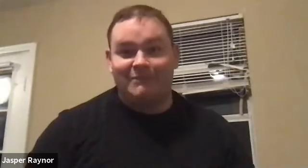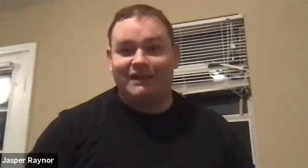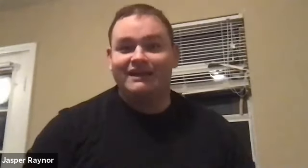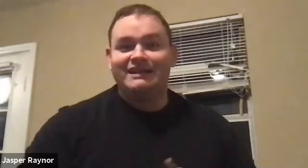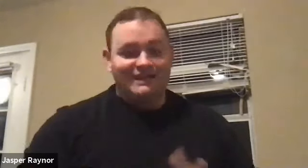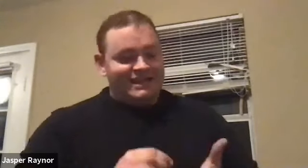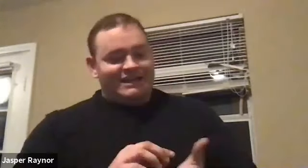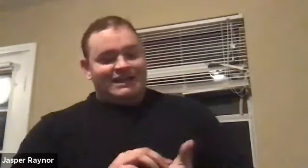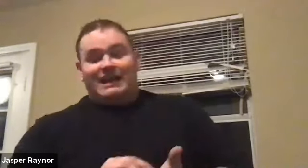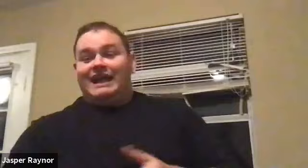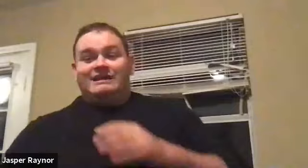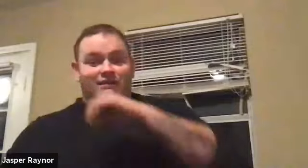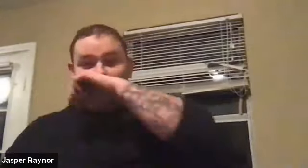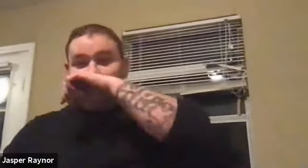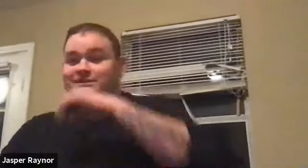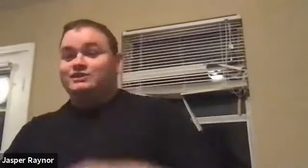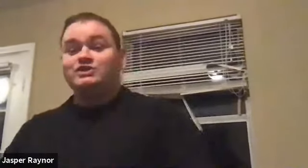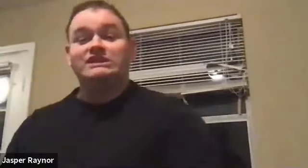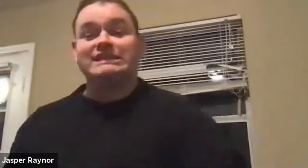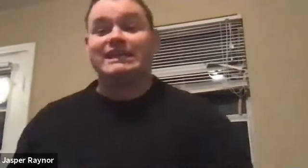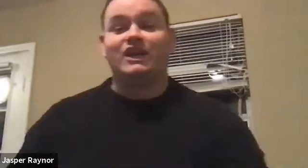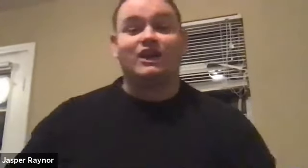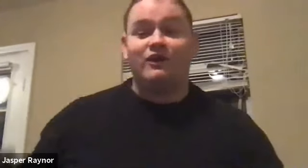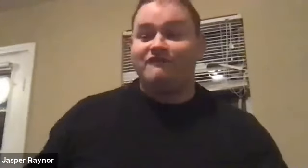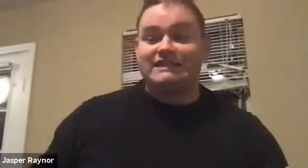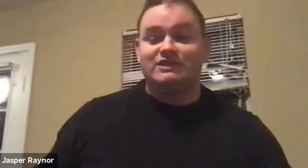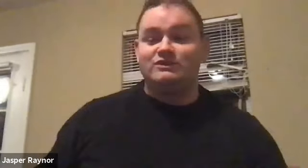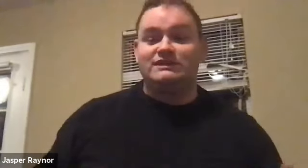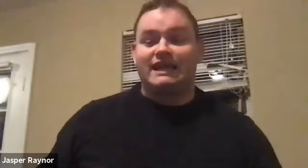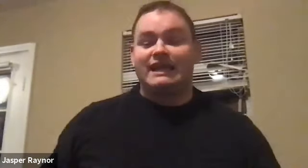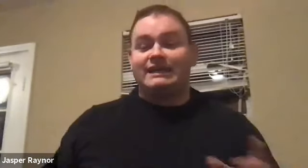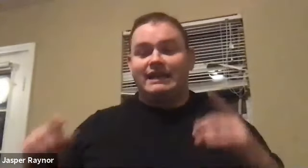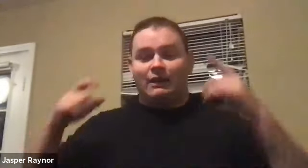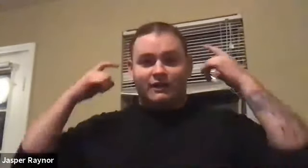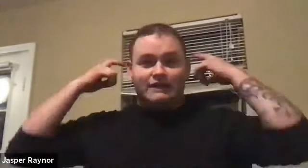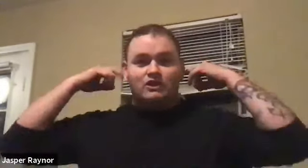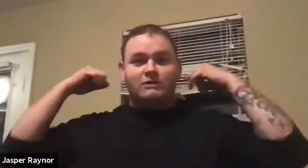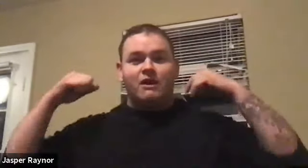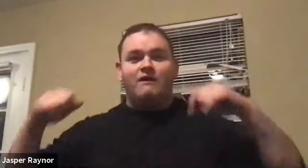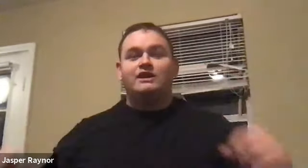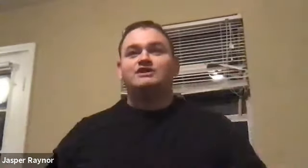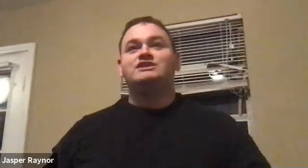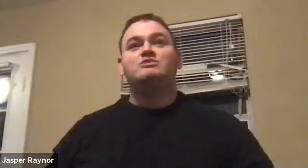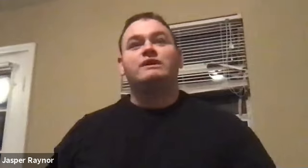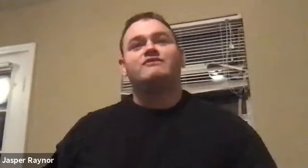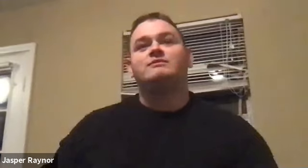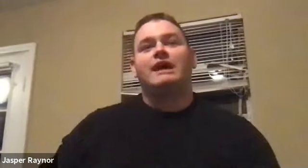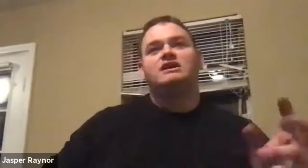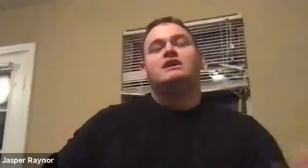me. Like, you should have seen the look on her face, too, the second I did it. Like, when I turned them off, she just went from, like,